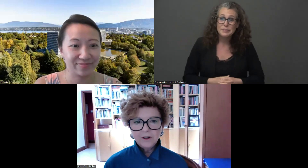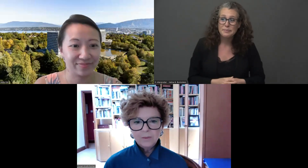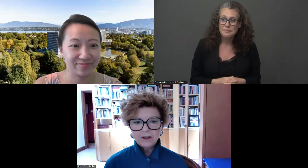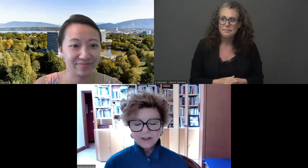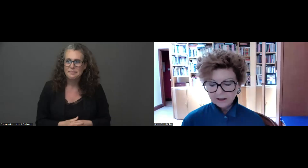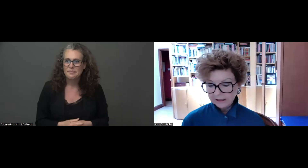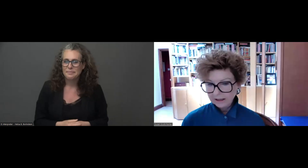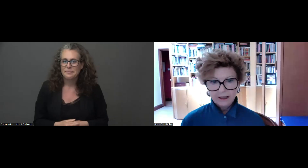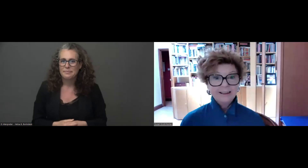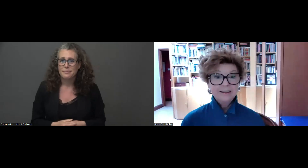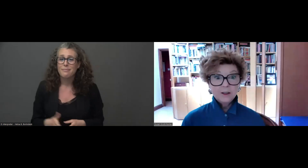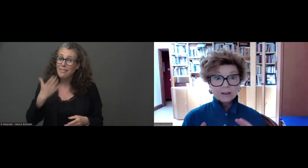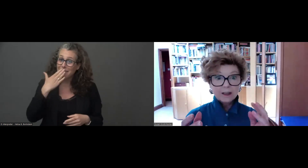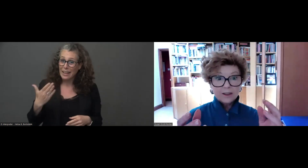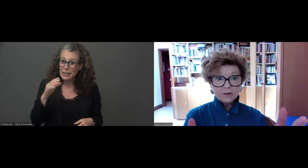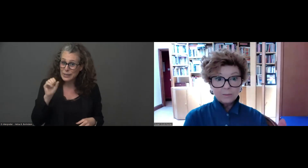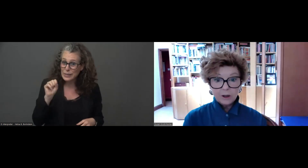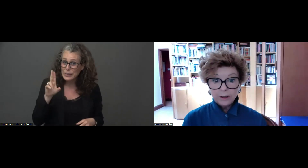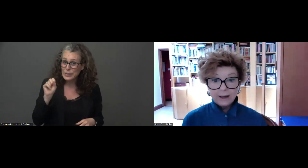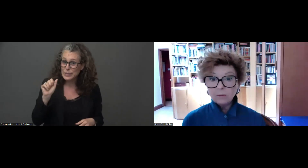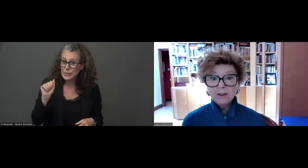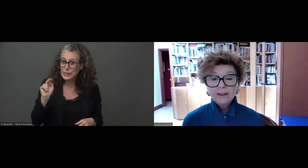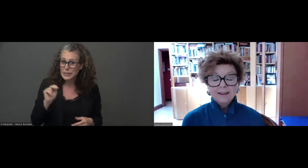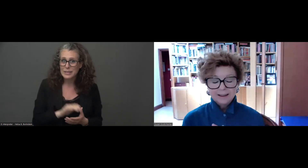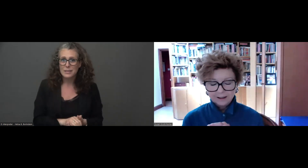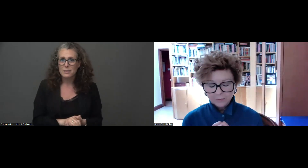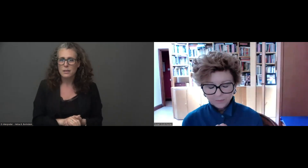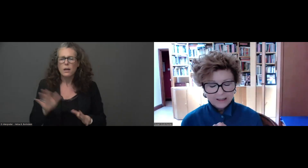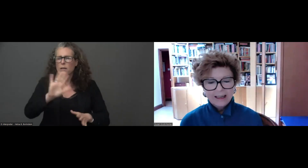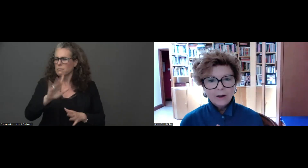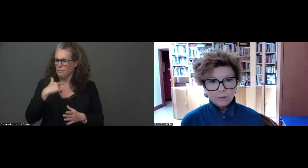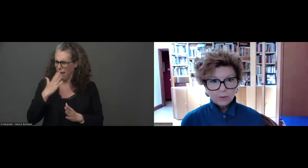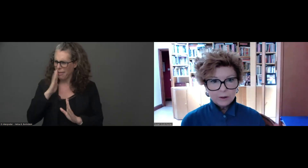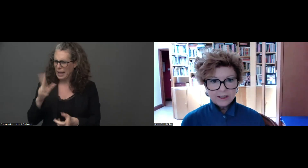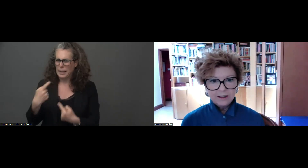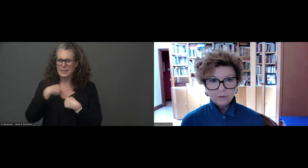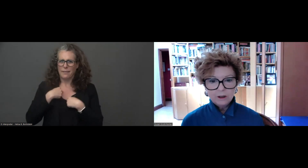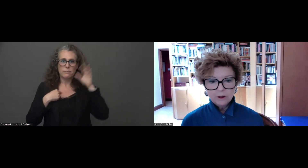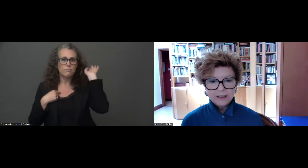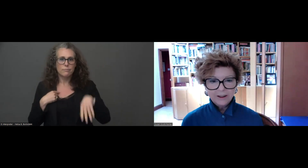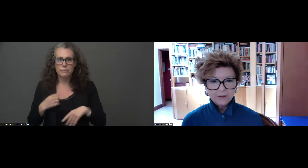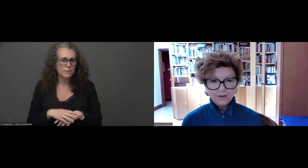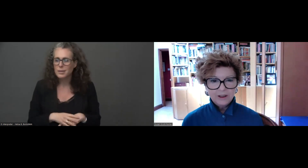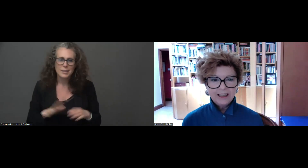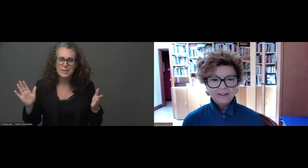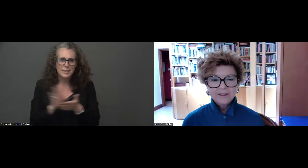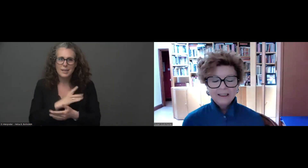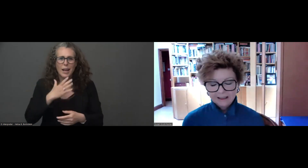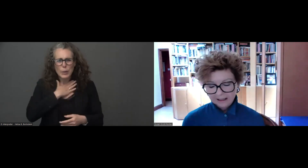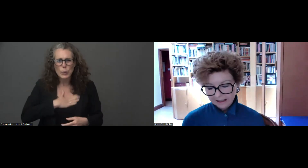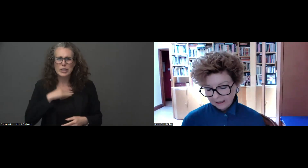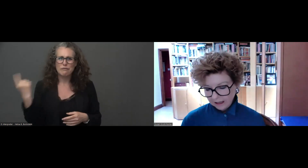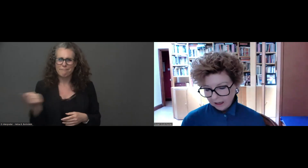Thank you very much, Susan. Susan, I just looked at my own name. How I wish we were sitting in a real room together in real life.